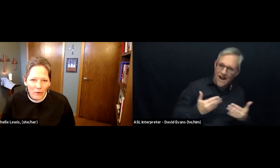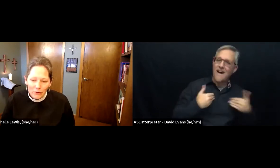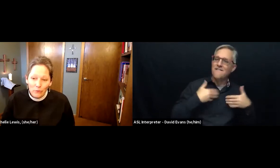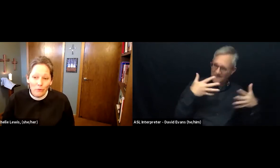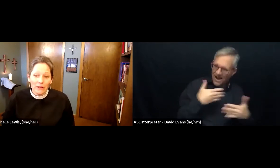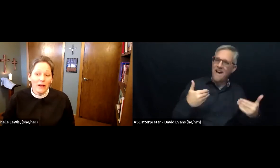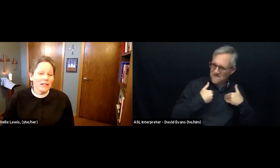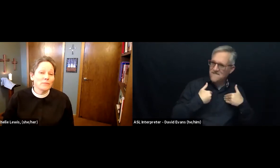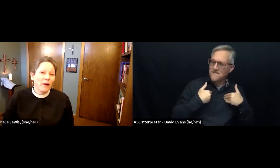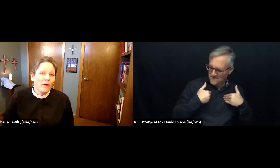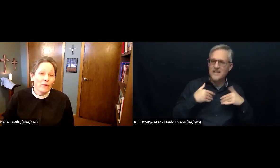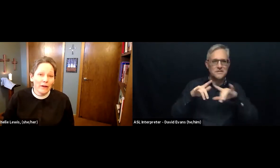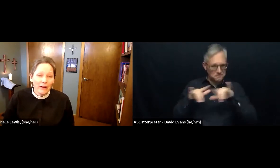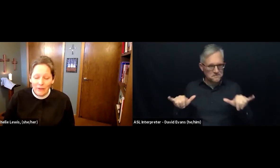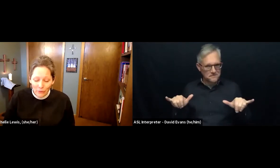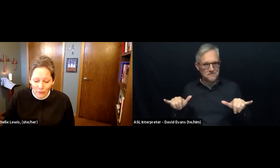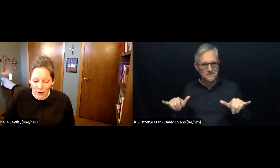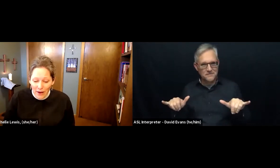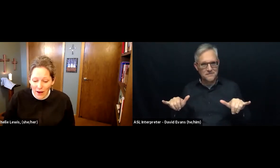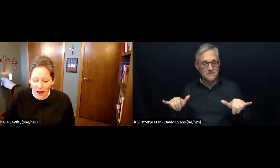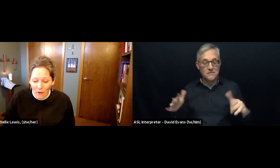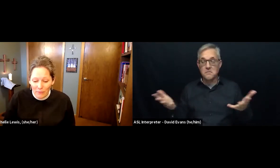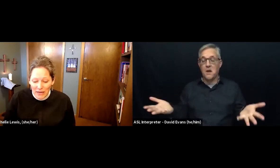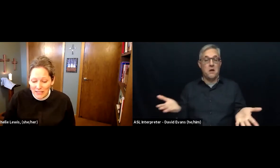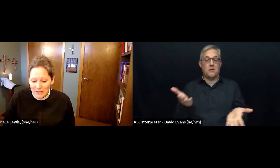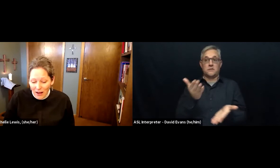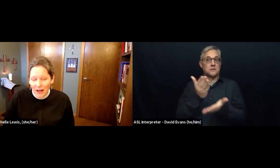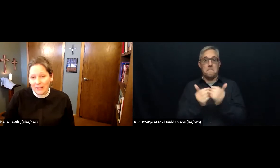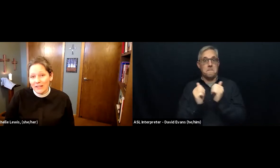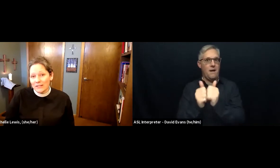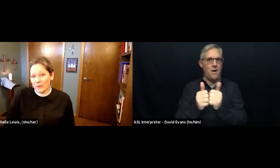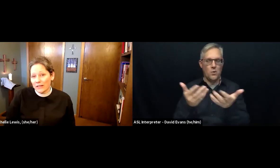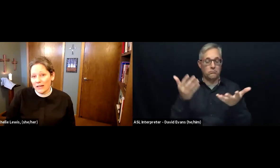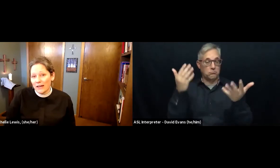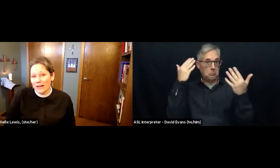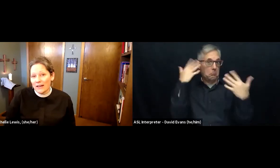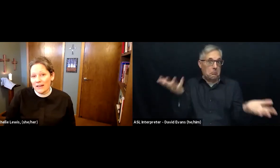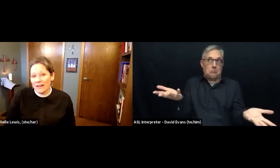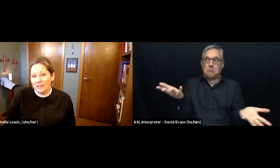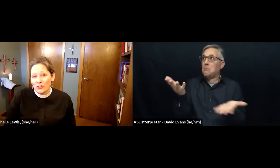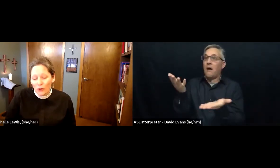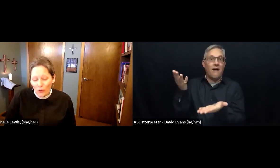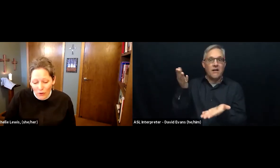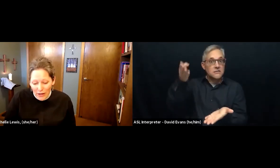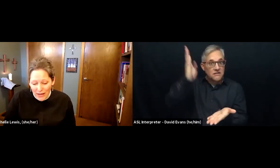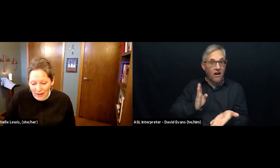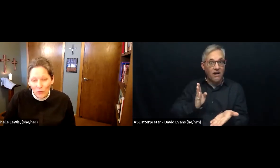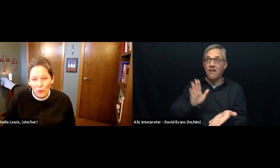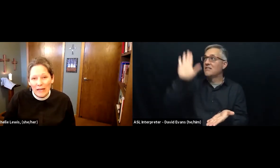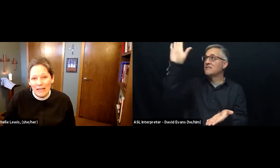Somehow, through God's power, through how amazing God is, really,